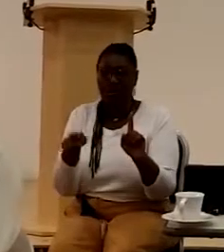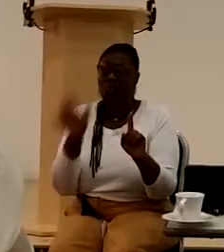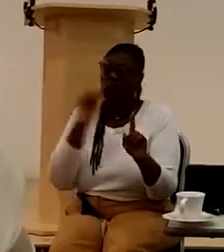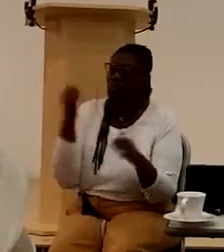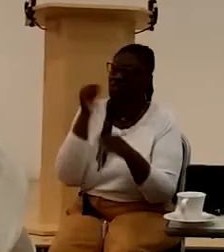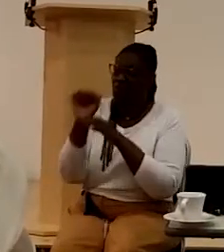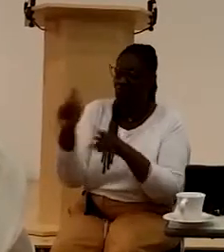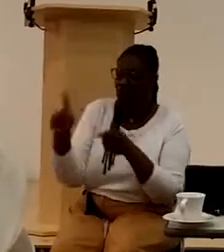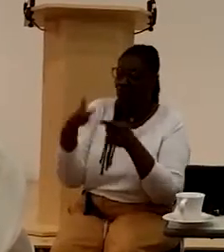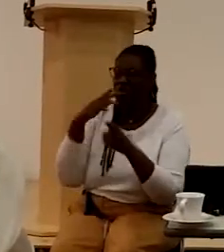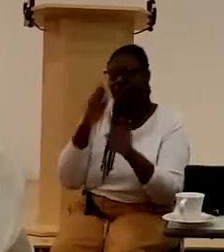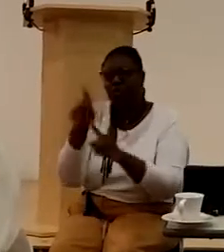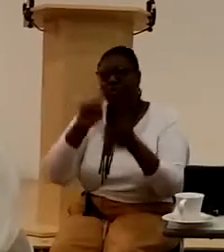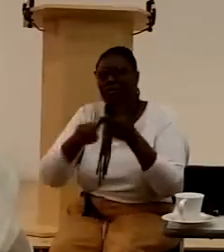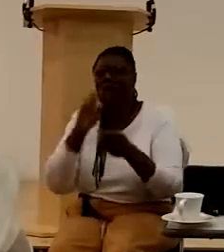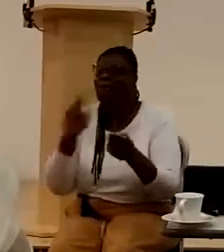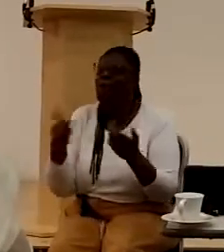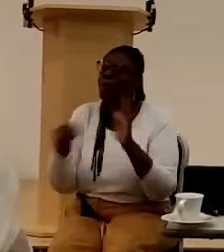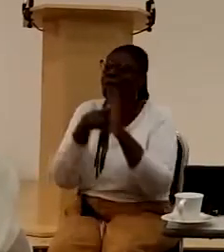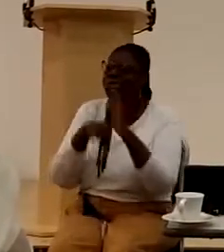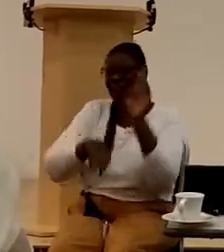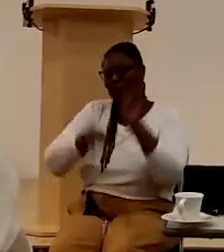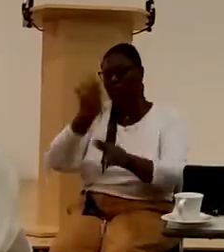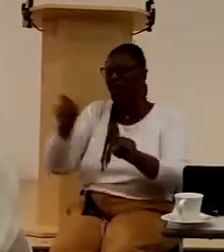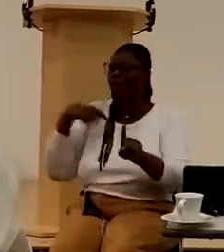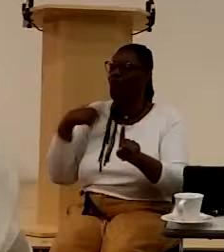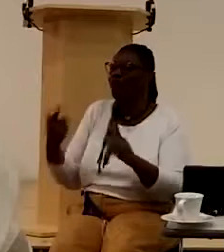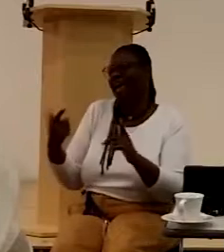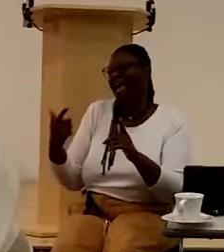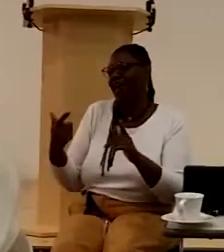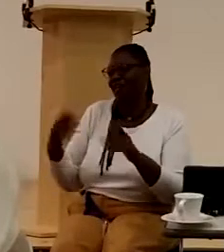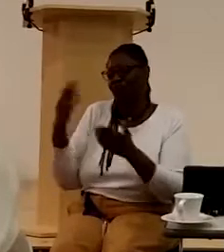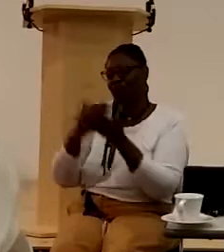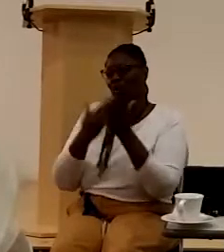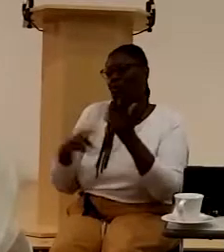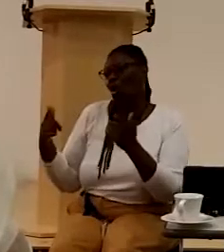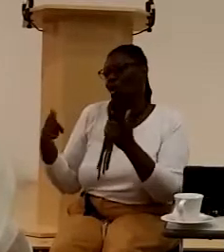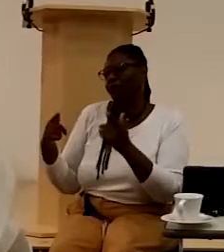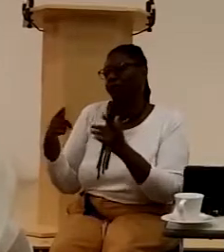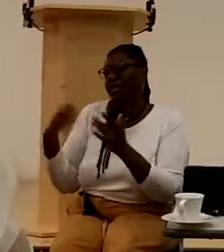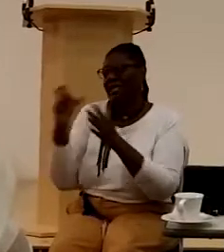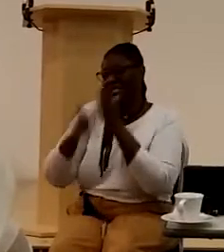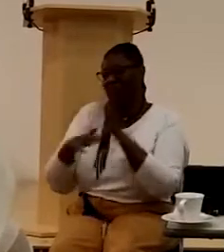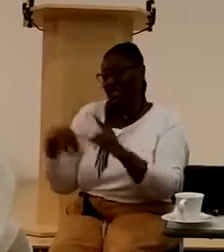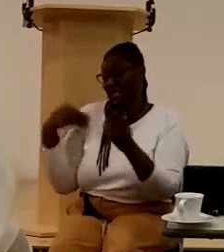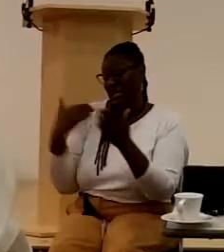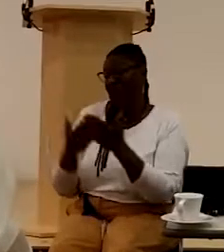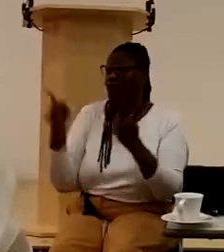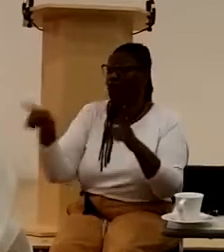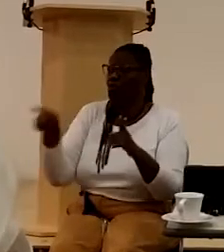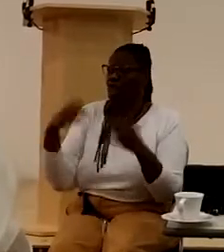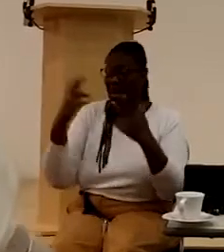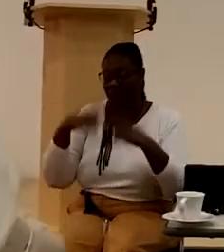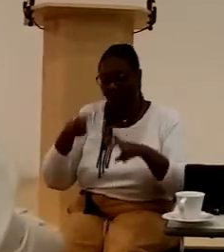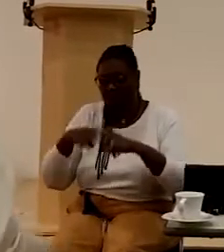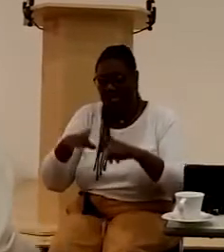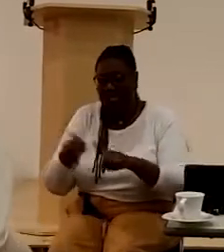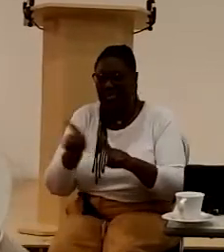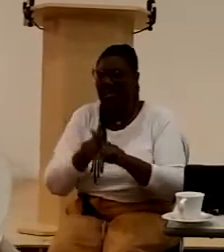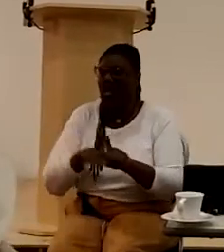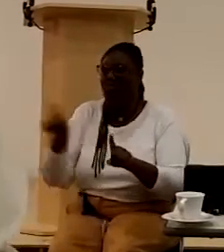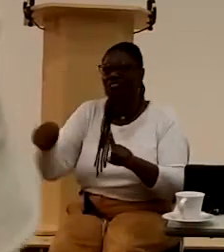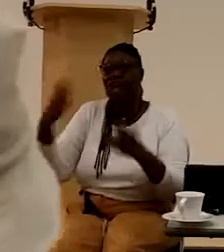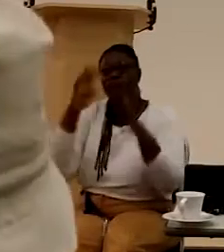with a view to securing a more positive appraisal of their record on disability. Throughout the process, they referred to themselves as